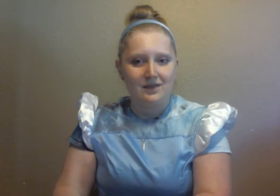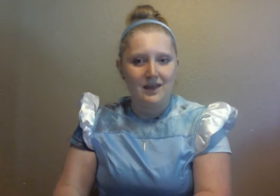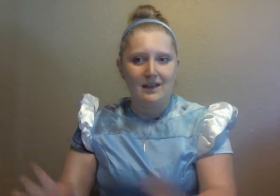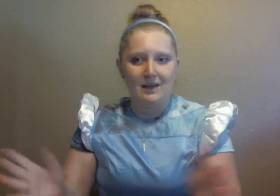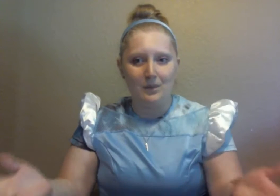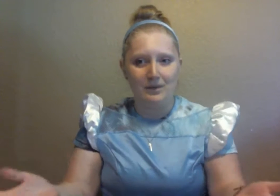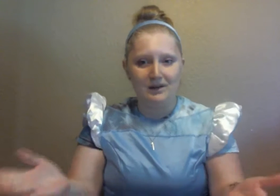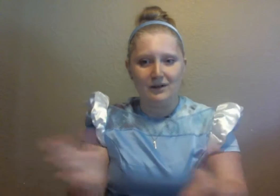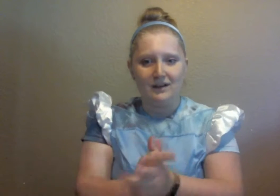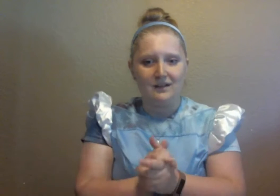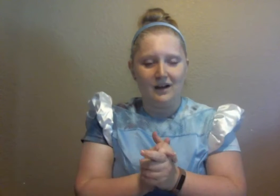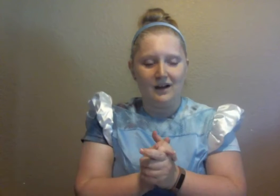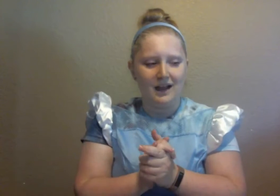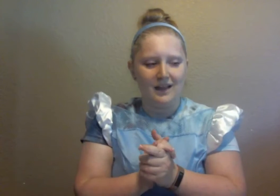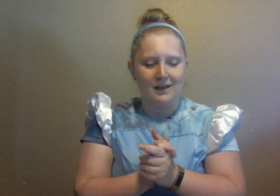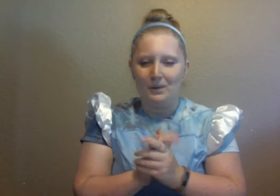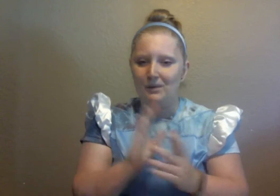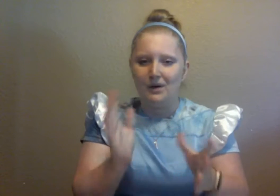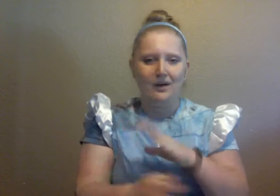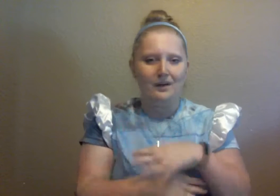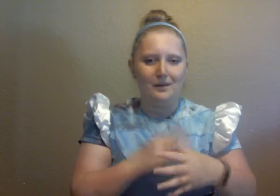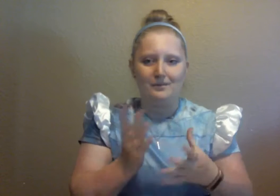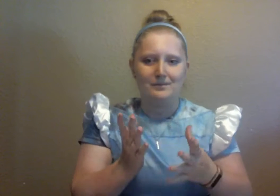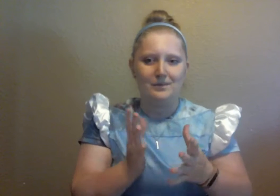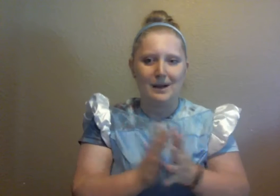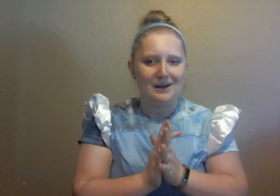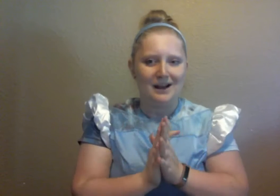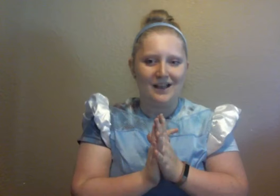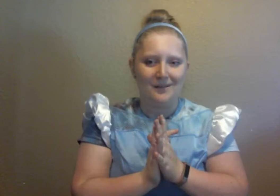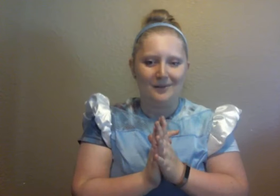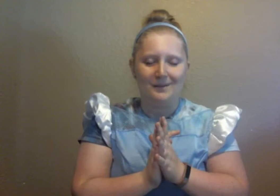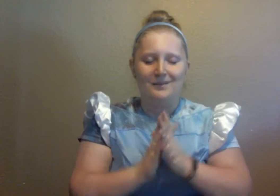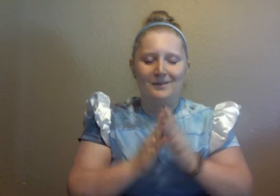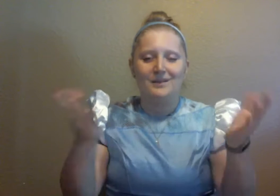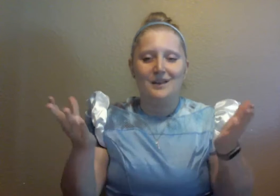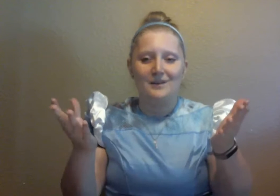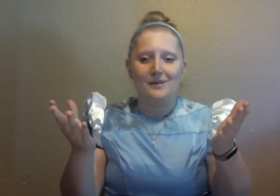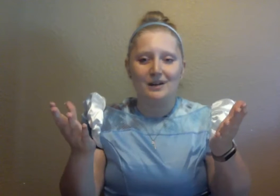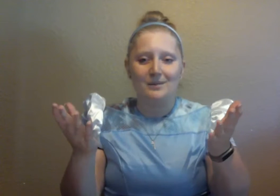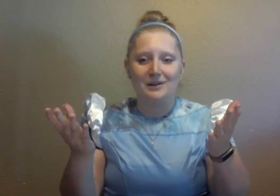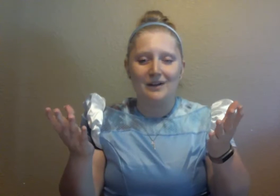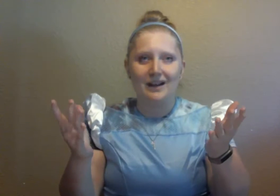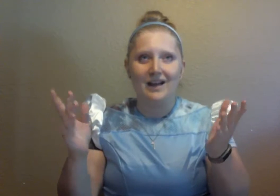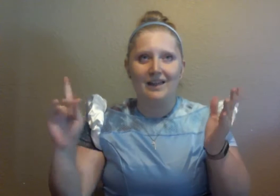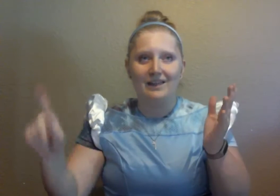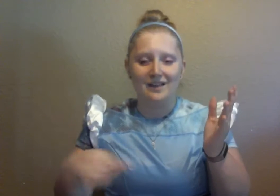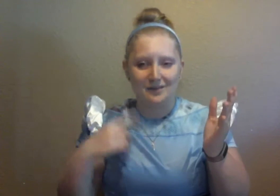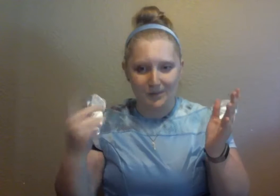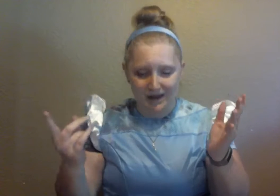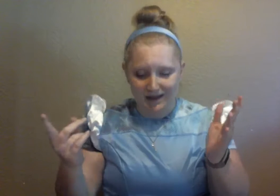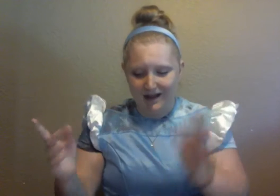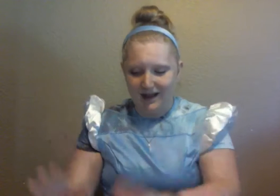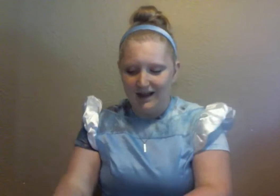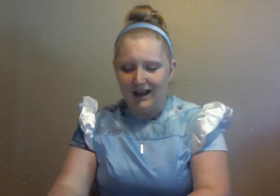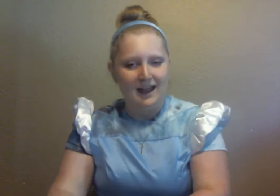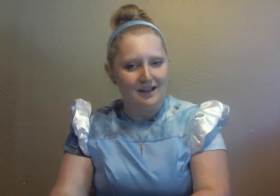and then we'll be doing a song, and then we will wrap it all up. So that's what we're going to be doing this week in ASL